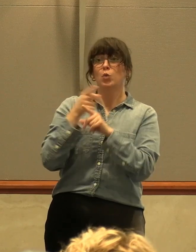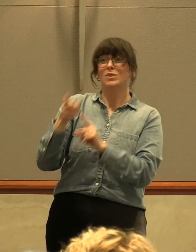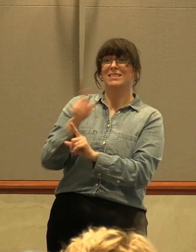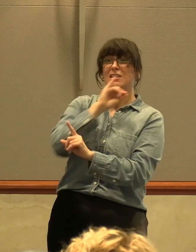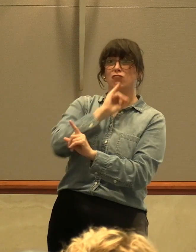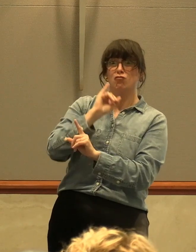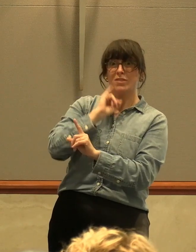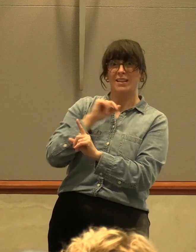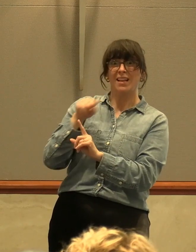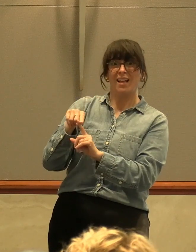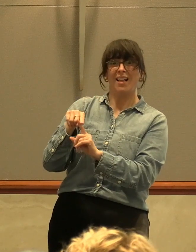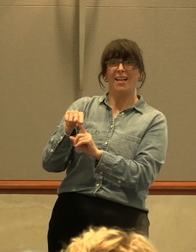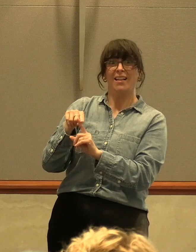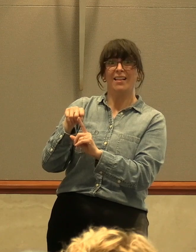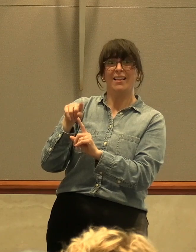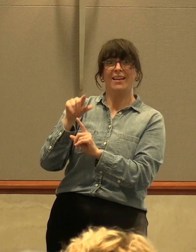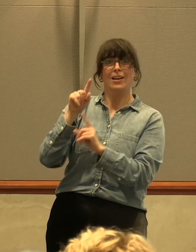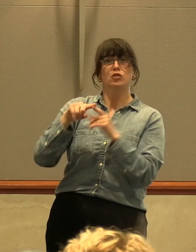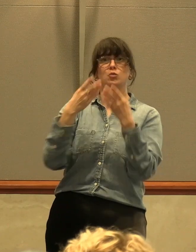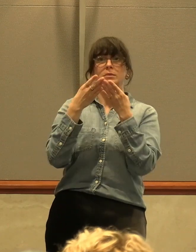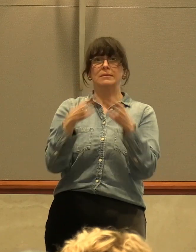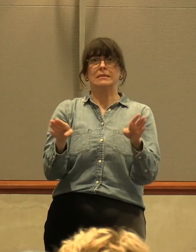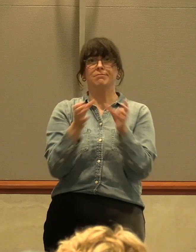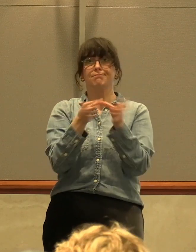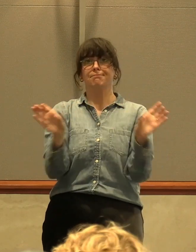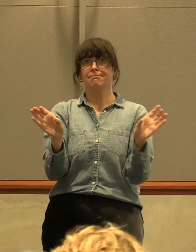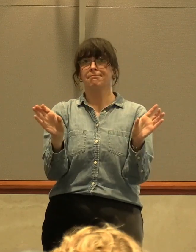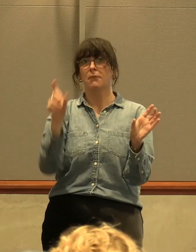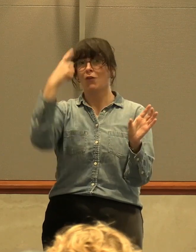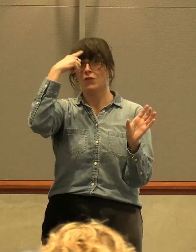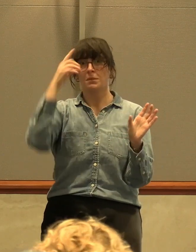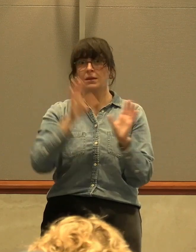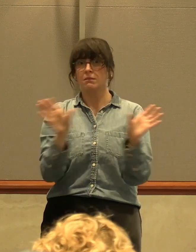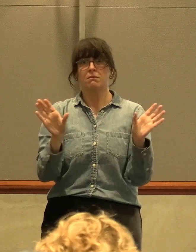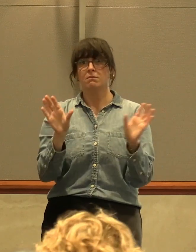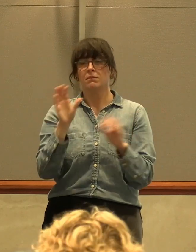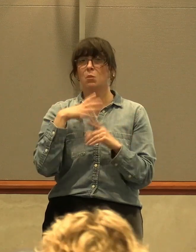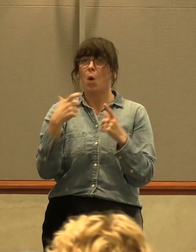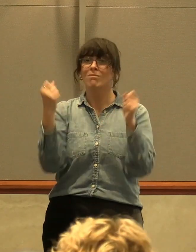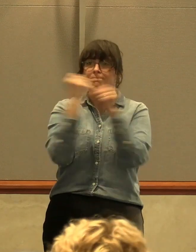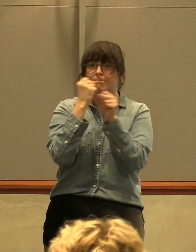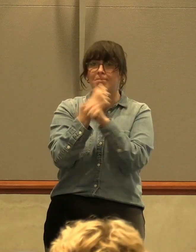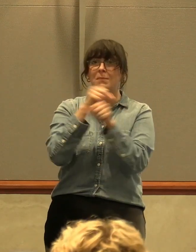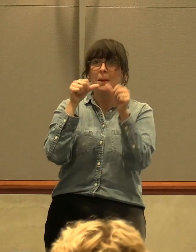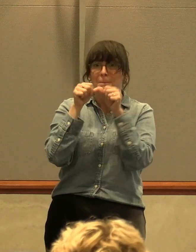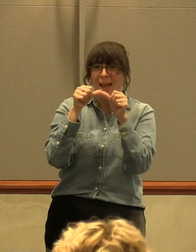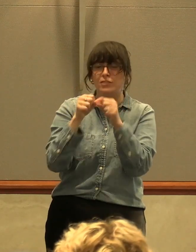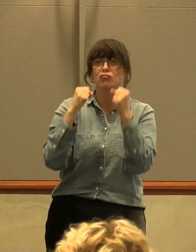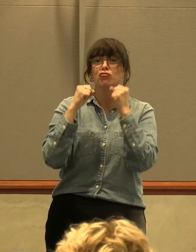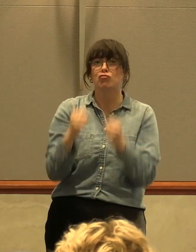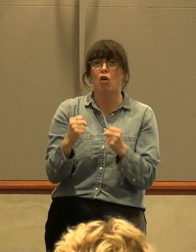Israel as a partisan wedge issue. We're going to fight to maintain the strong